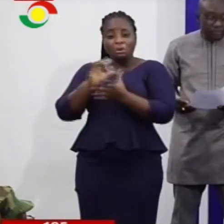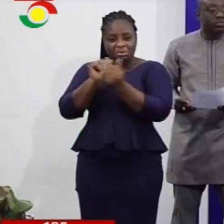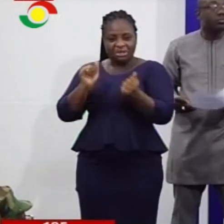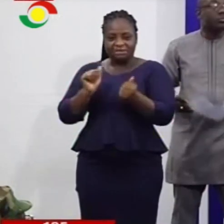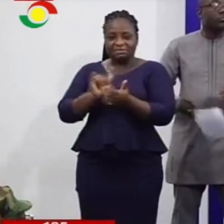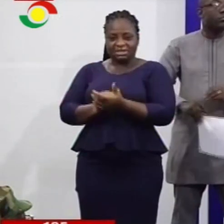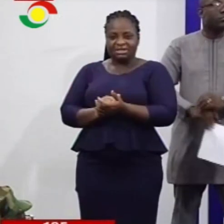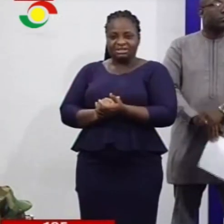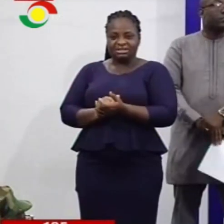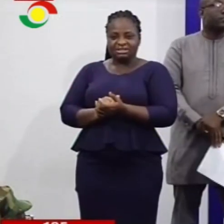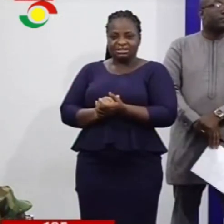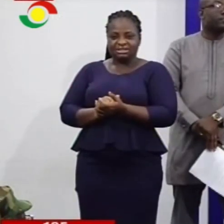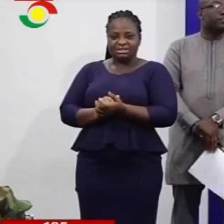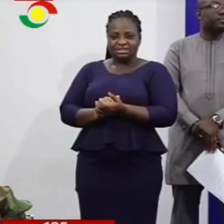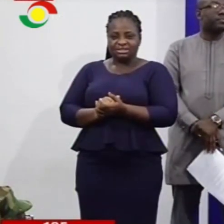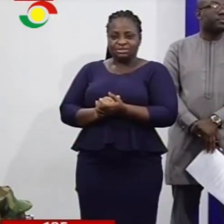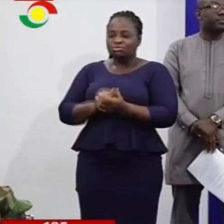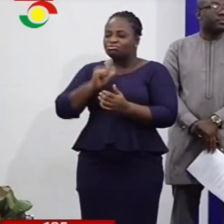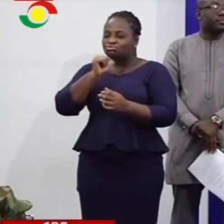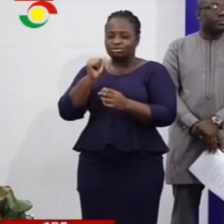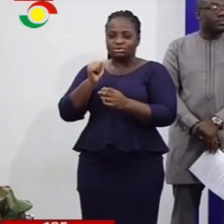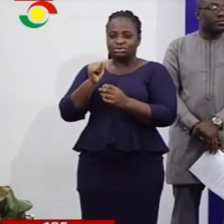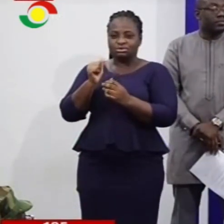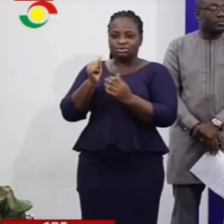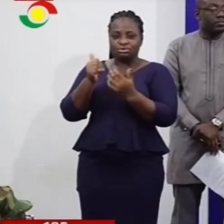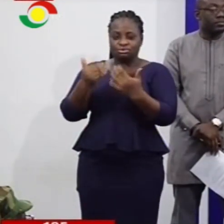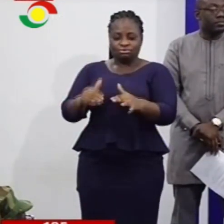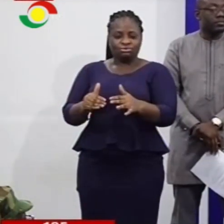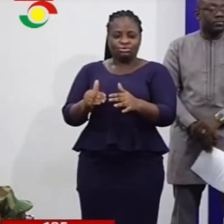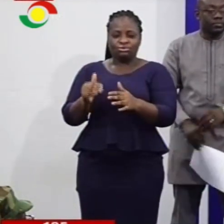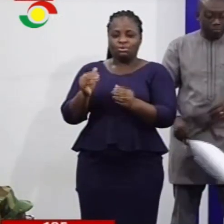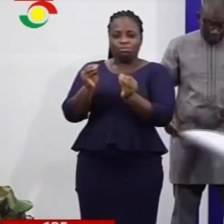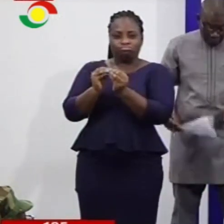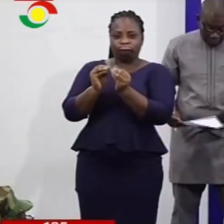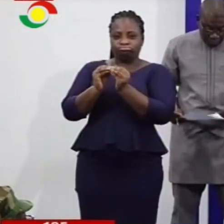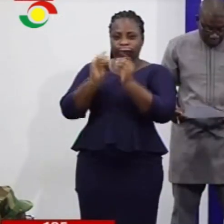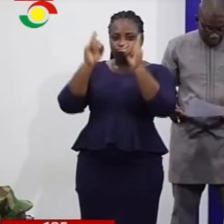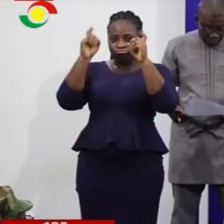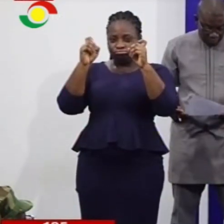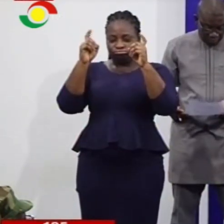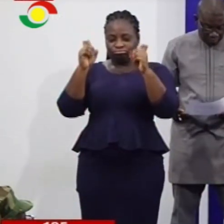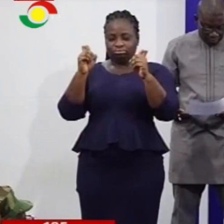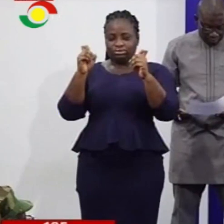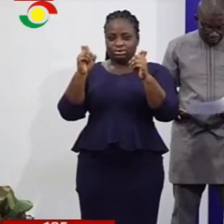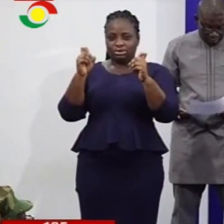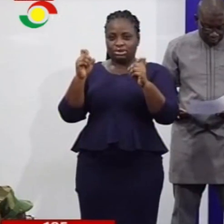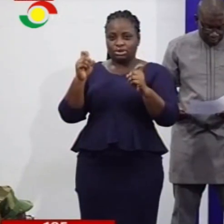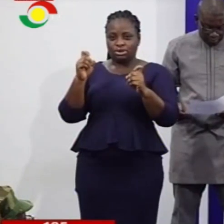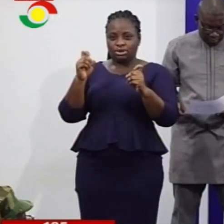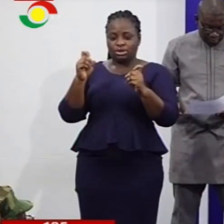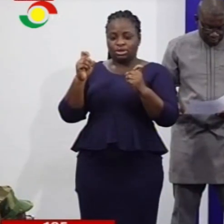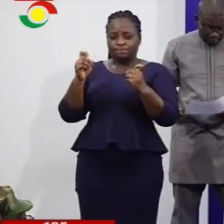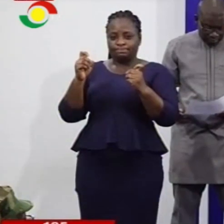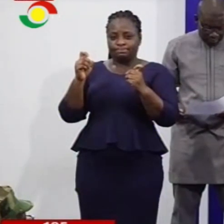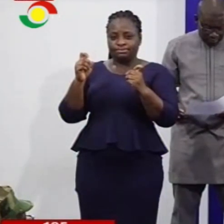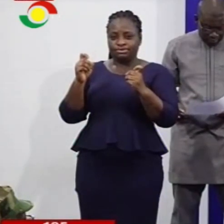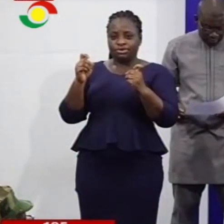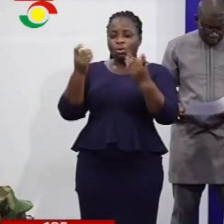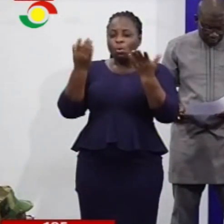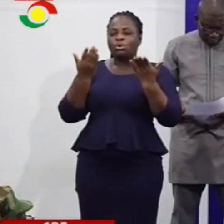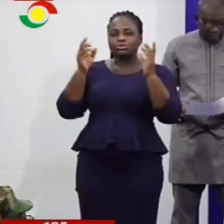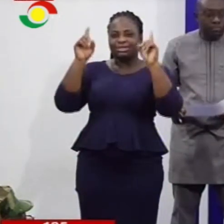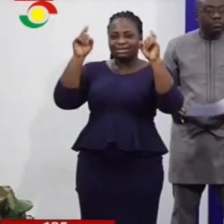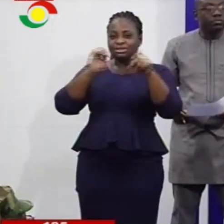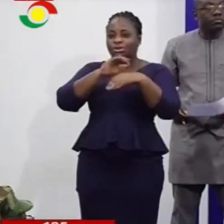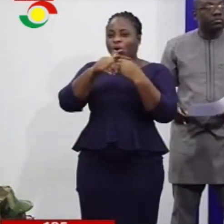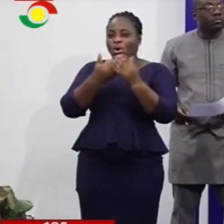find short of test kits in course of the period. We have adequate now to test all those